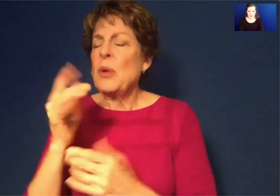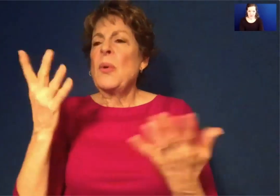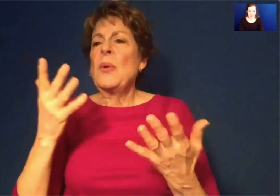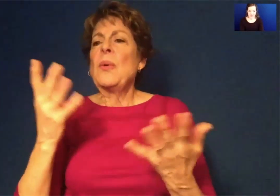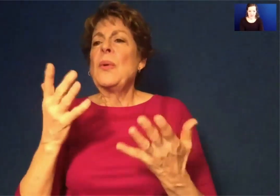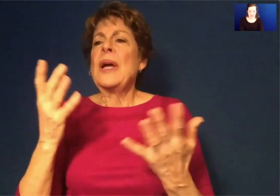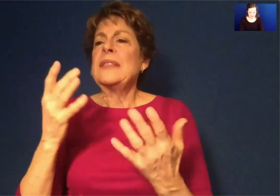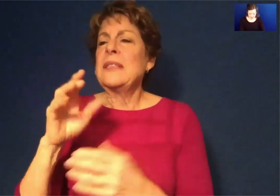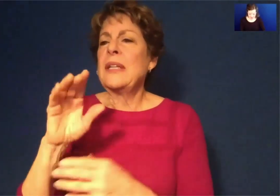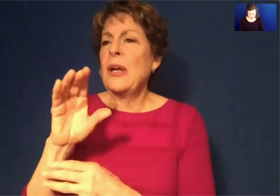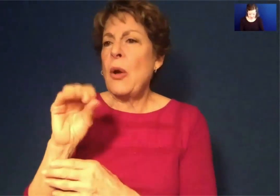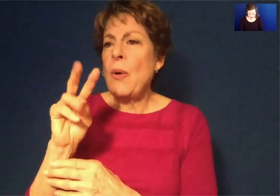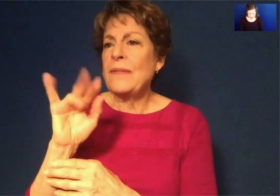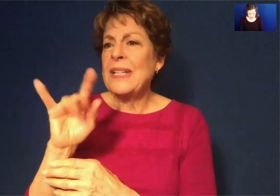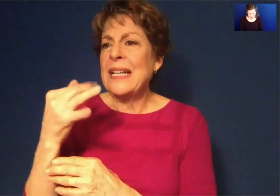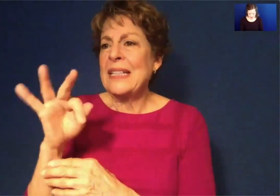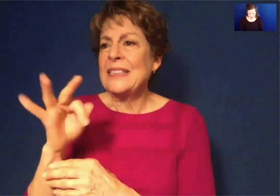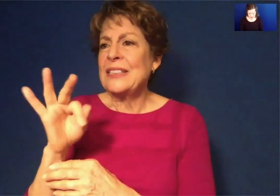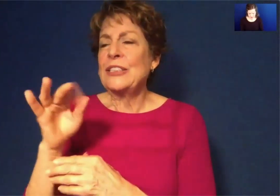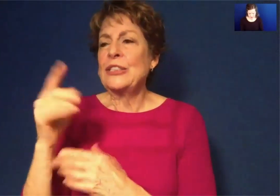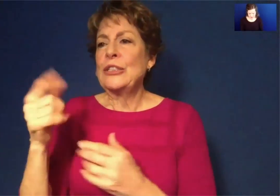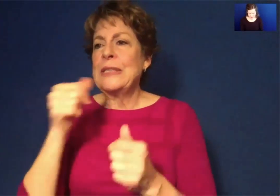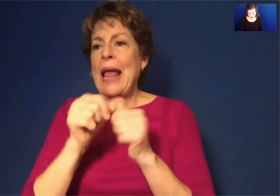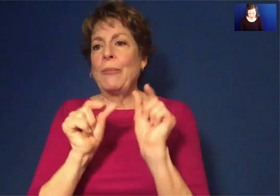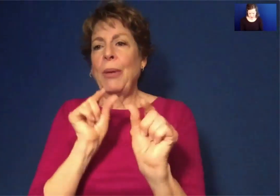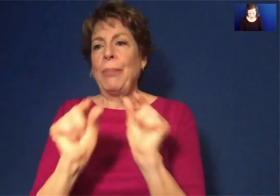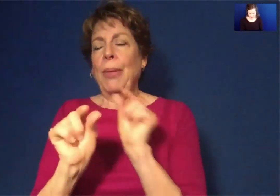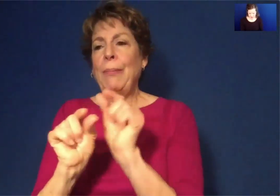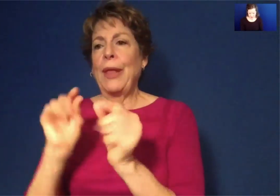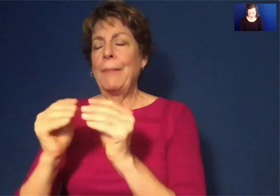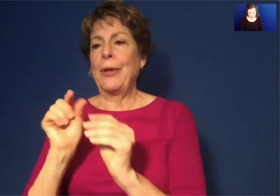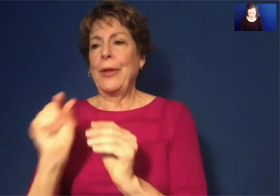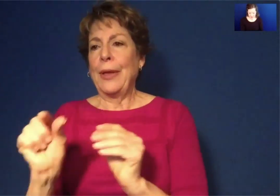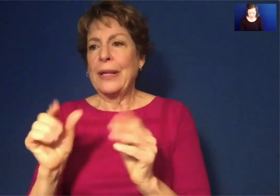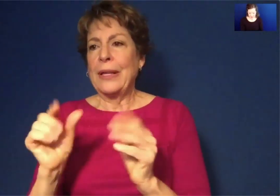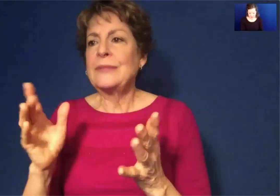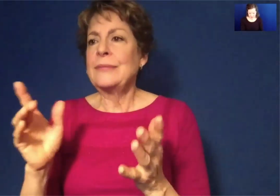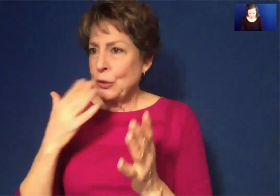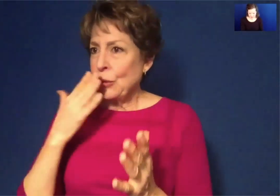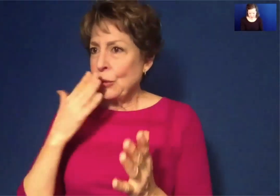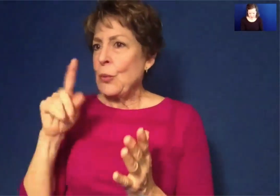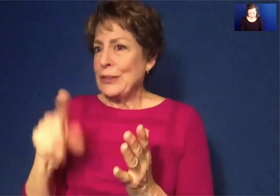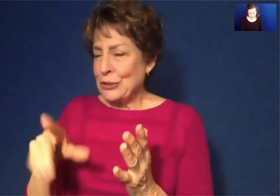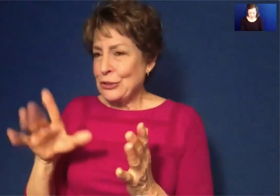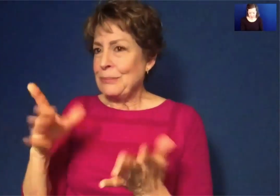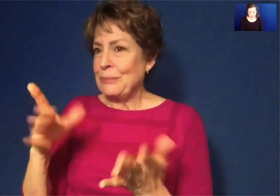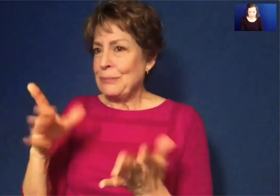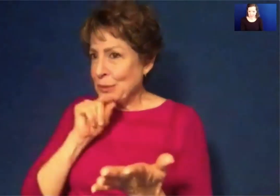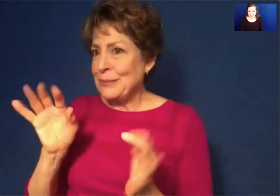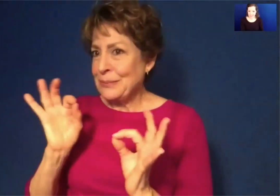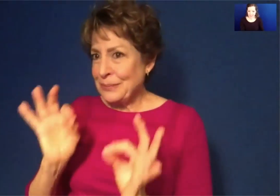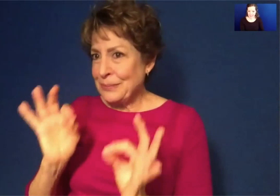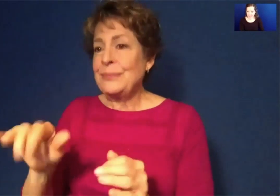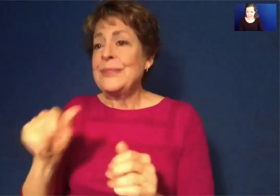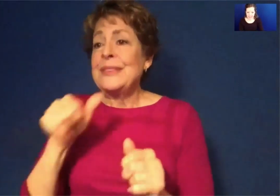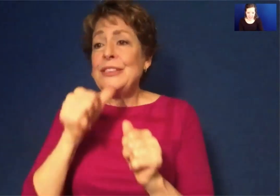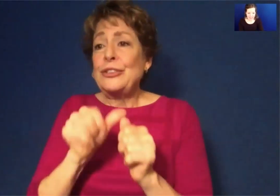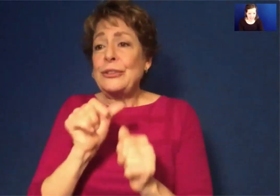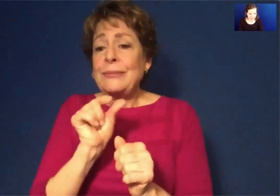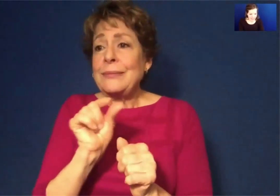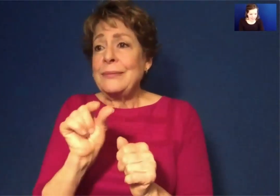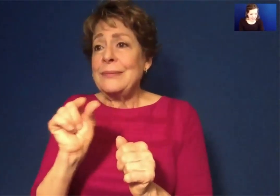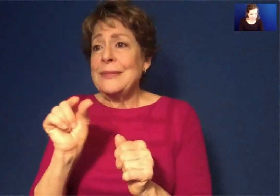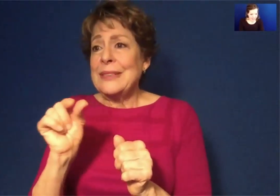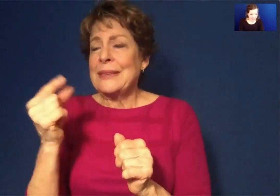COVID-19. Well, what is COVID-19? Is it just a bunch of letters and numbers? That's such a great question, Big Bird. Those letters